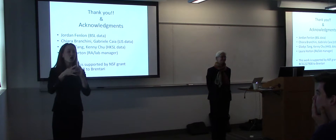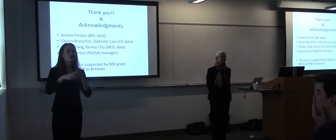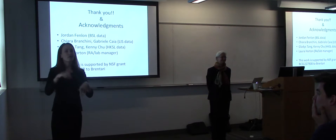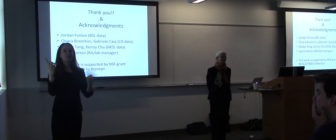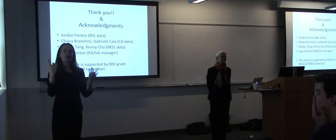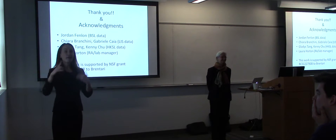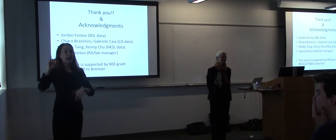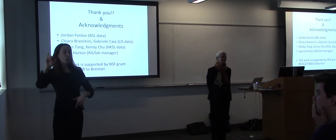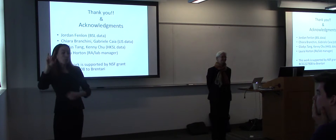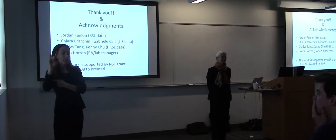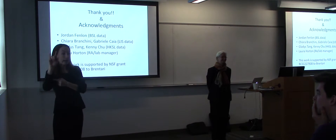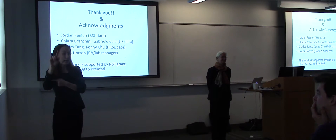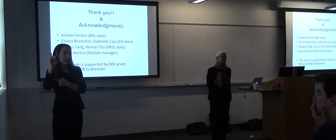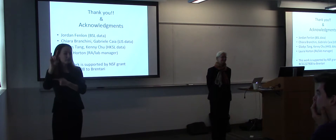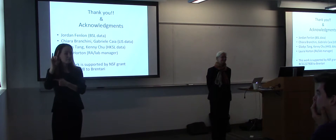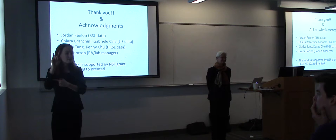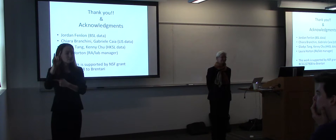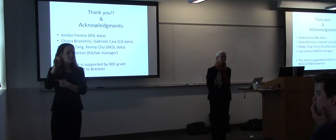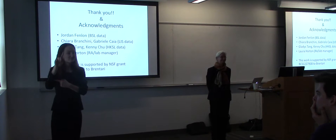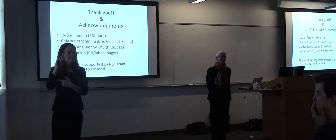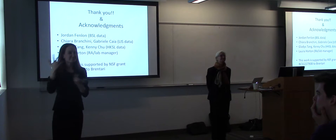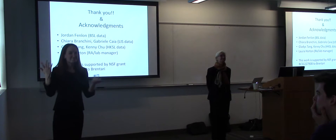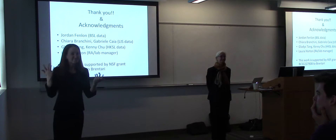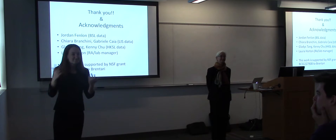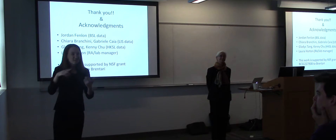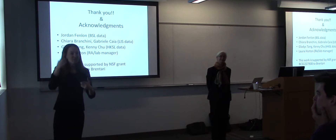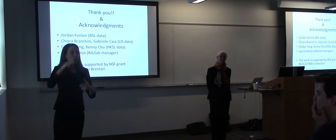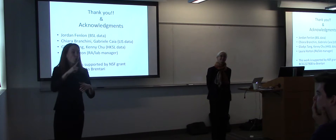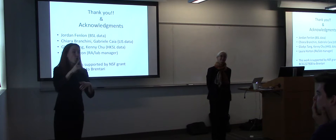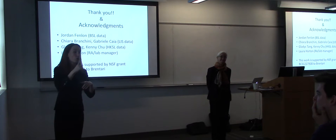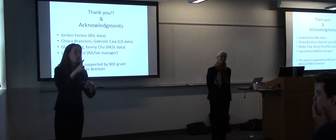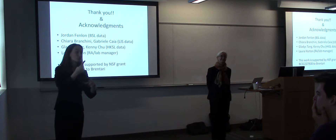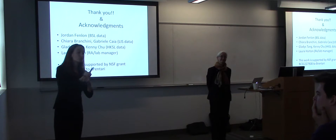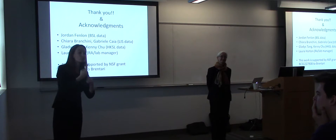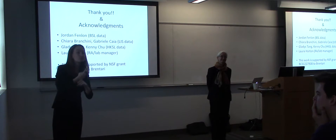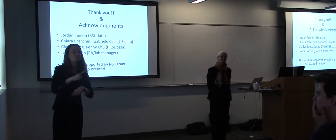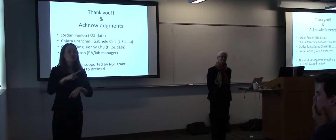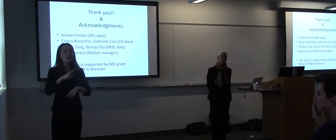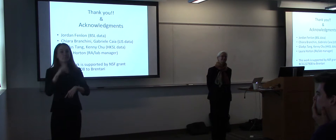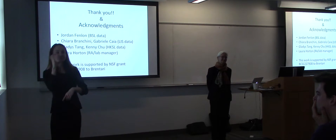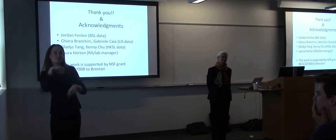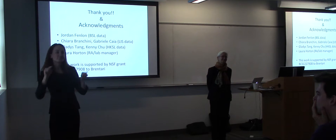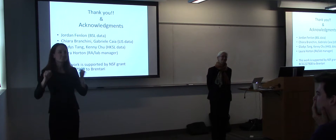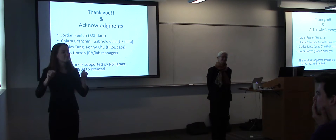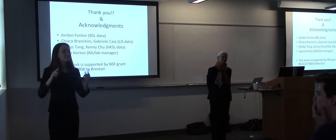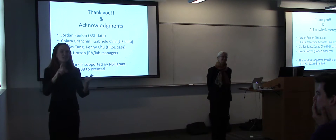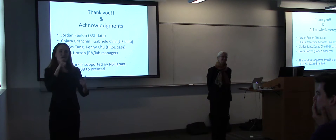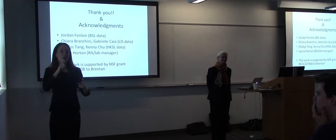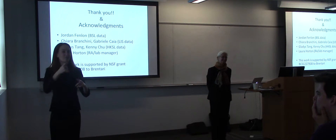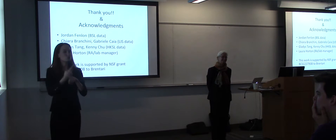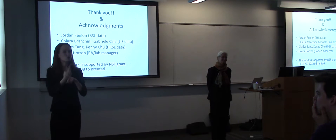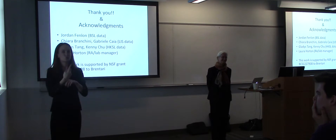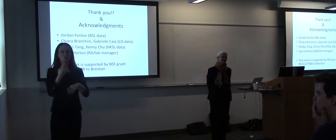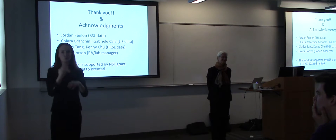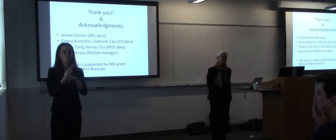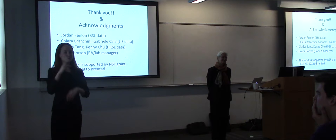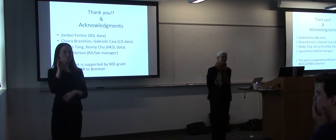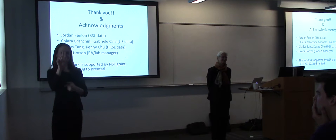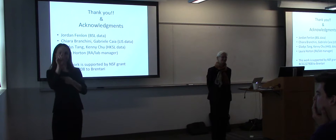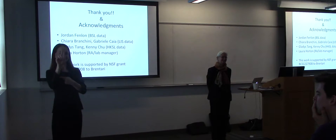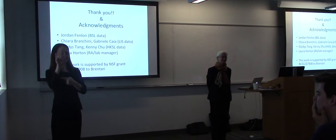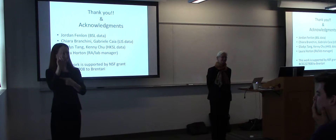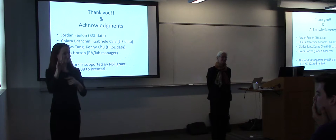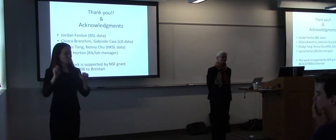airplane. There's no reason why you should show the airplane shape for the non-canonical thing rather than for the digging. So I'm wondering, because I was trying to think about, well,